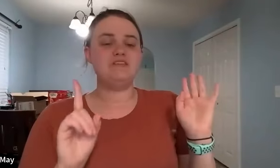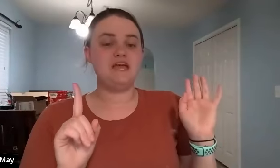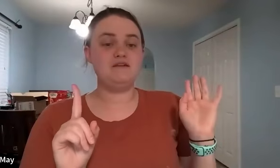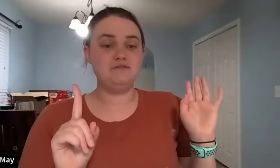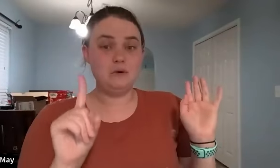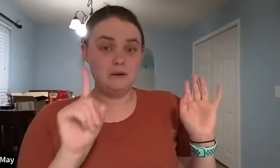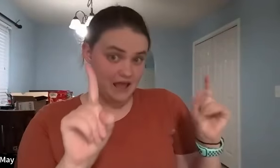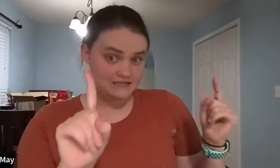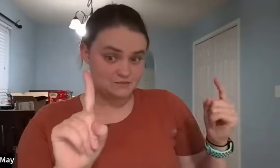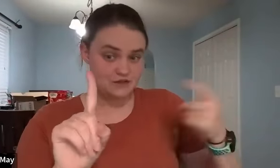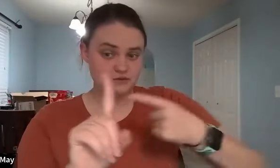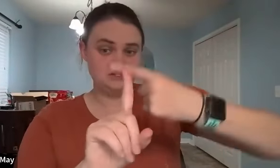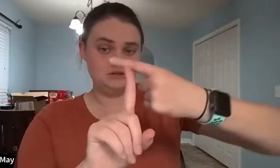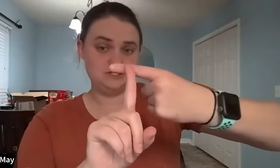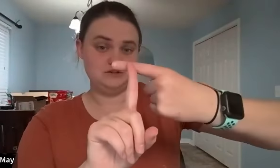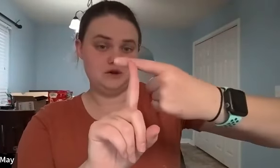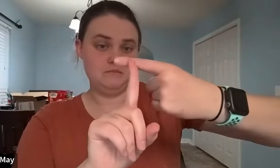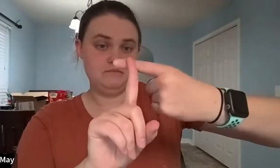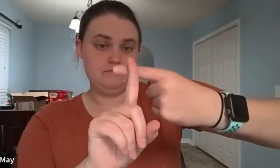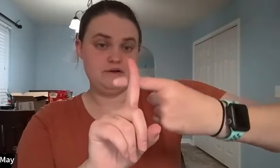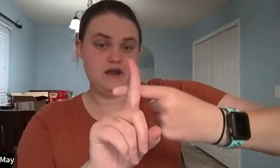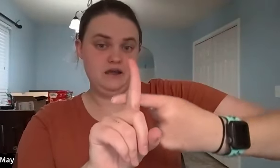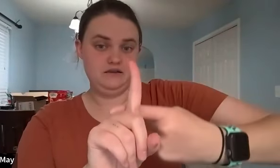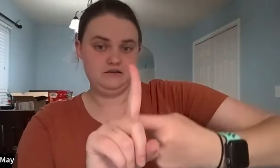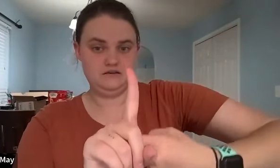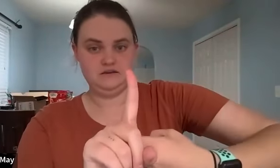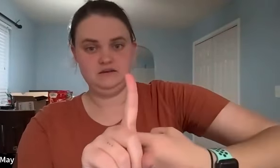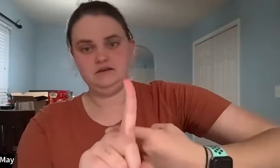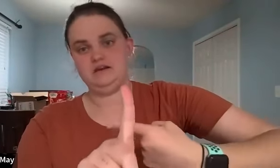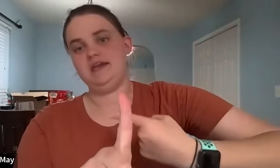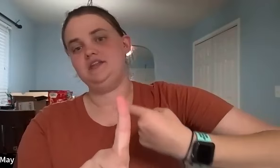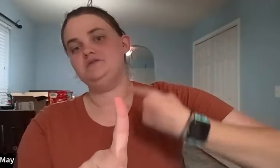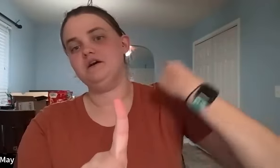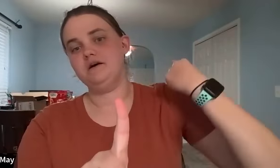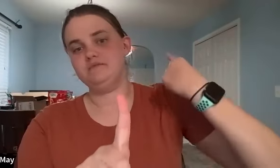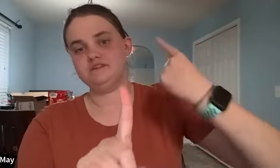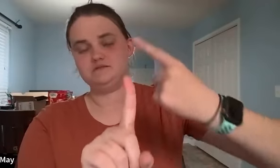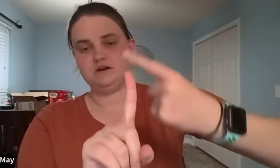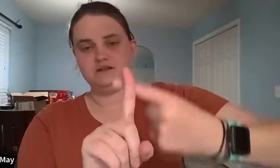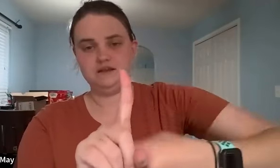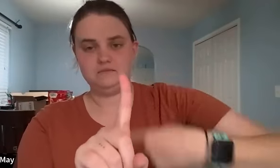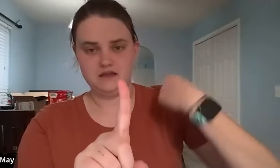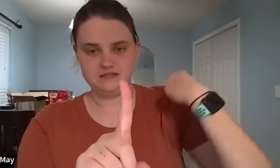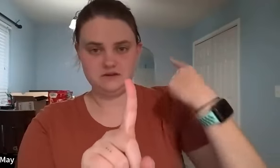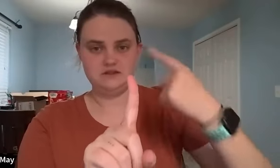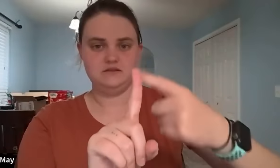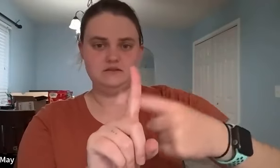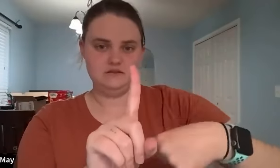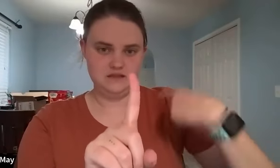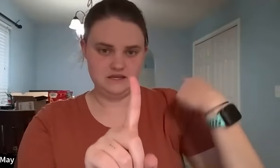Then for last month, what you do is you go back and you come this way, like last month.